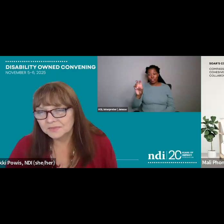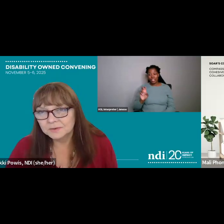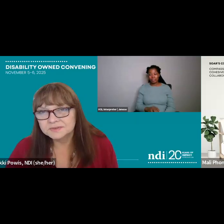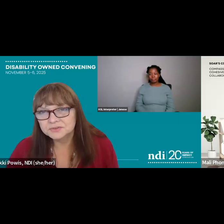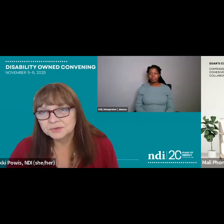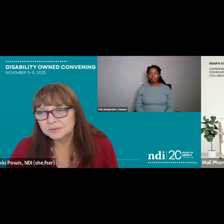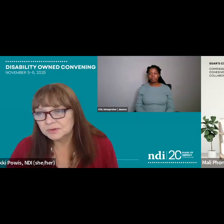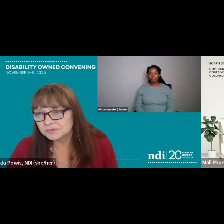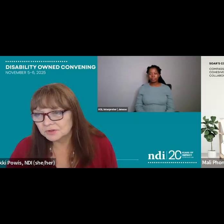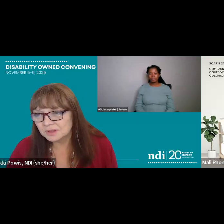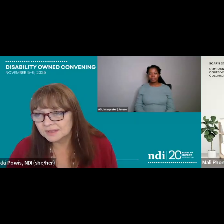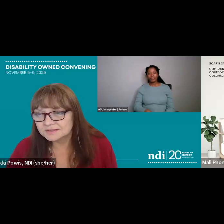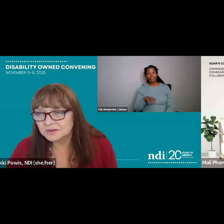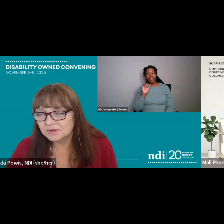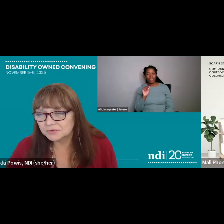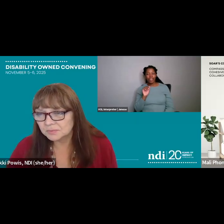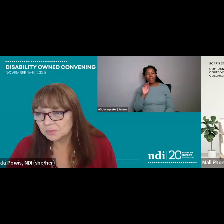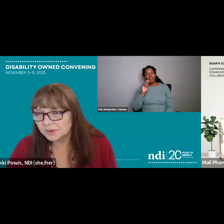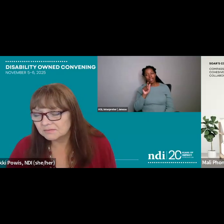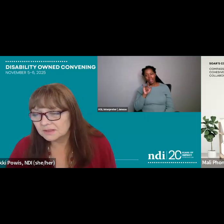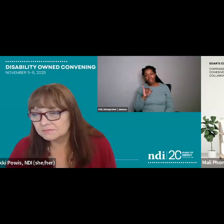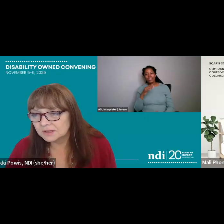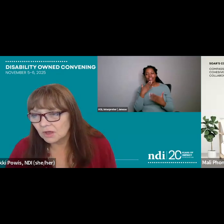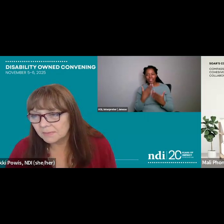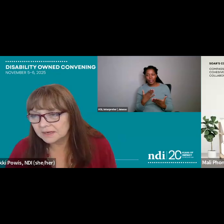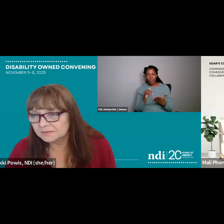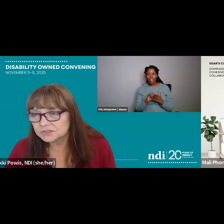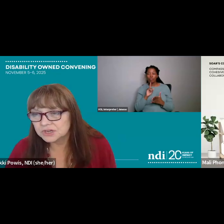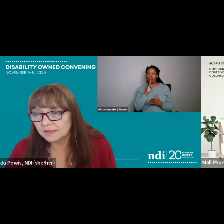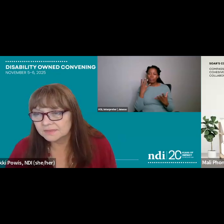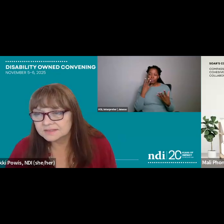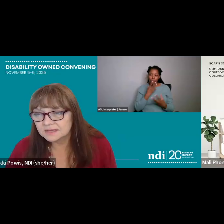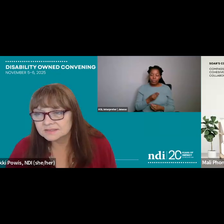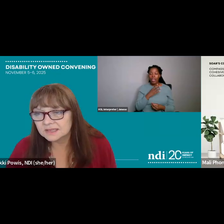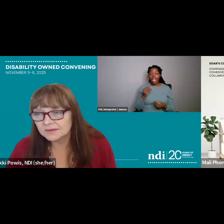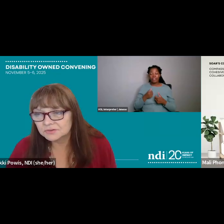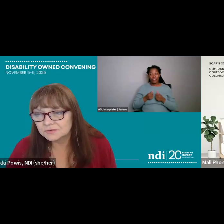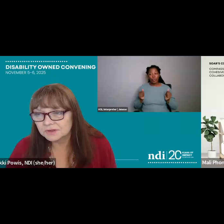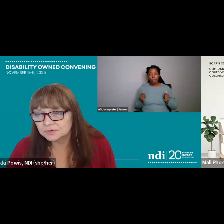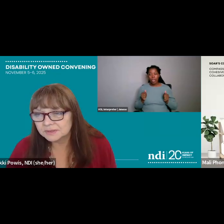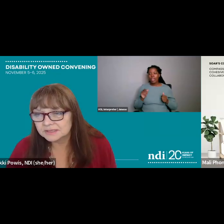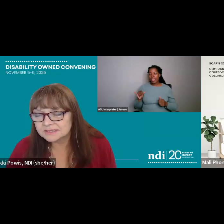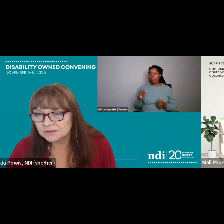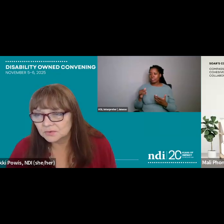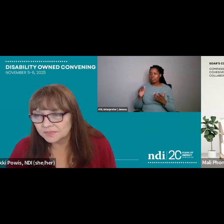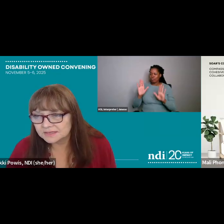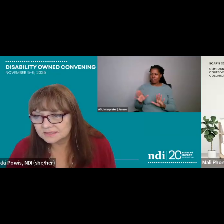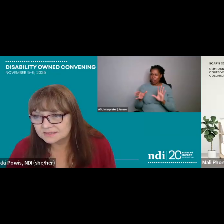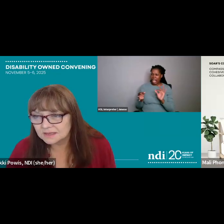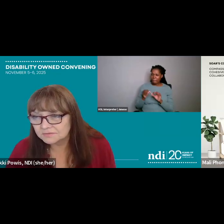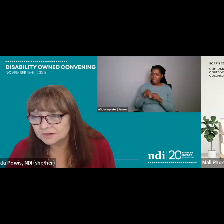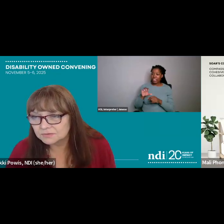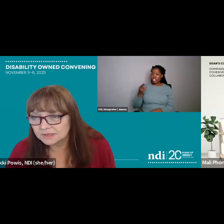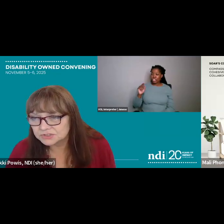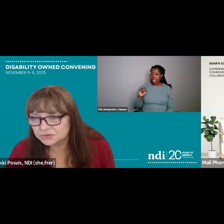Ali, thank you. That was truly beautiful and so vulnerable. We have a lovely comment in the chat that says, I love your vulnerability,